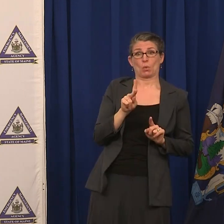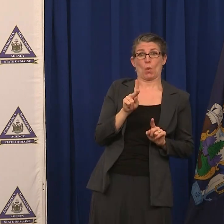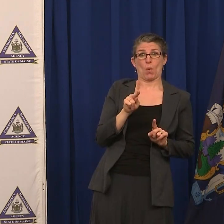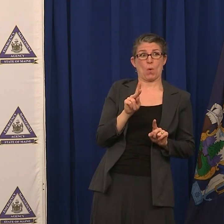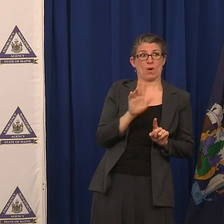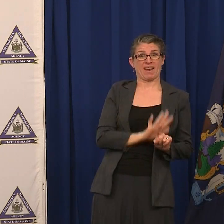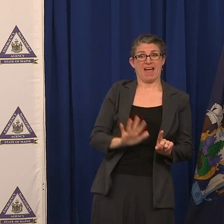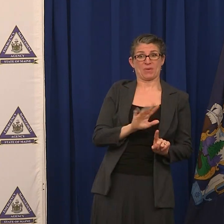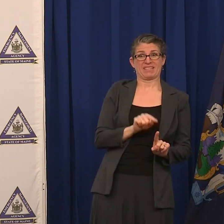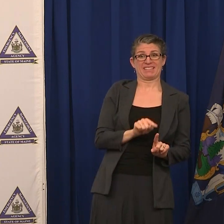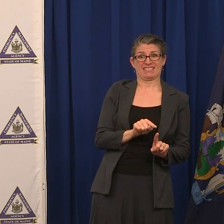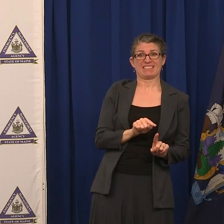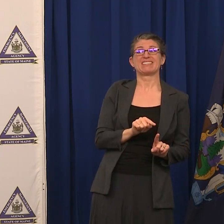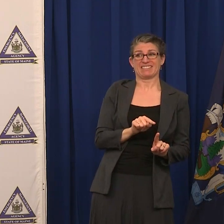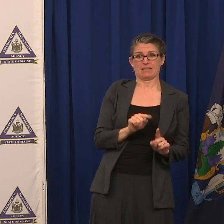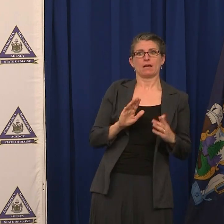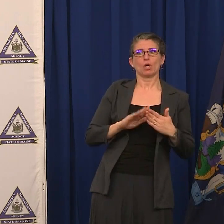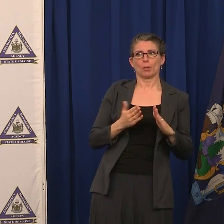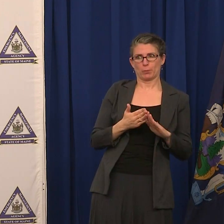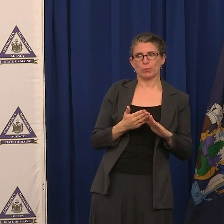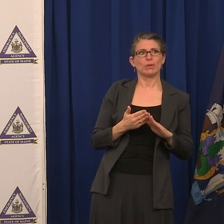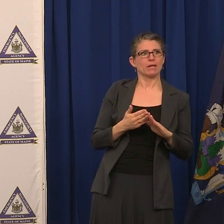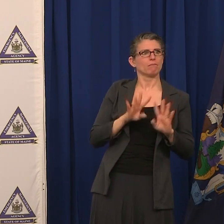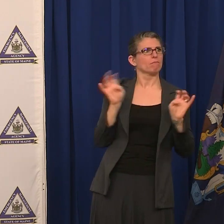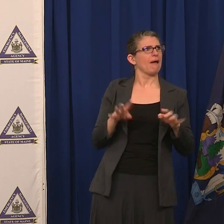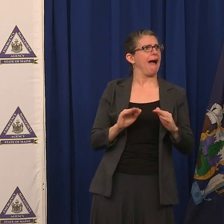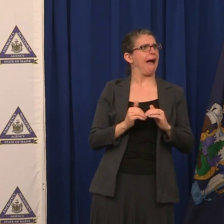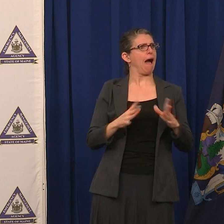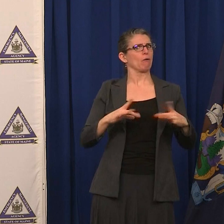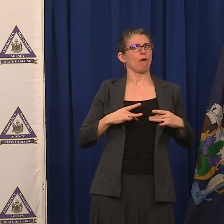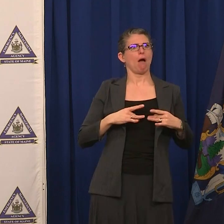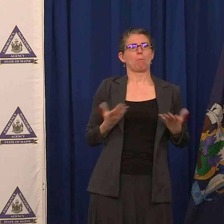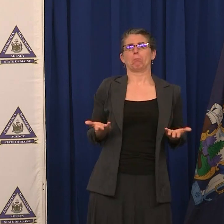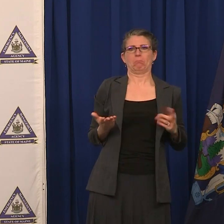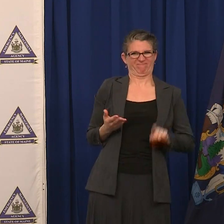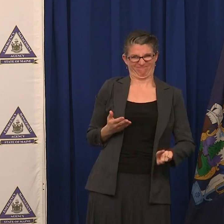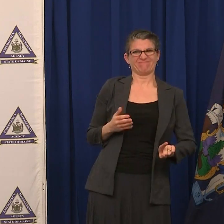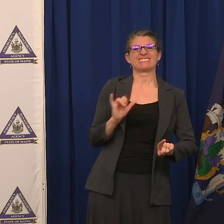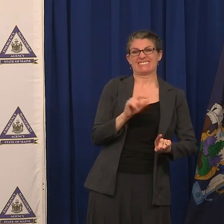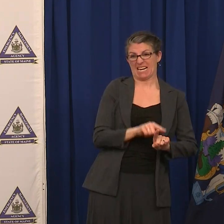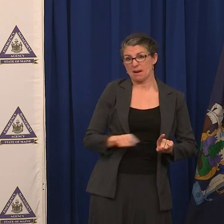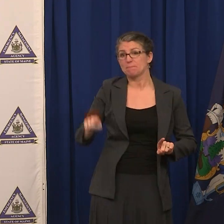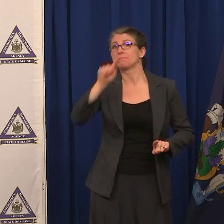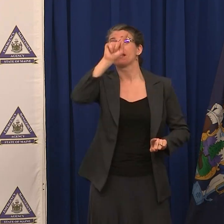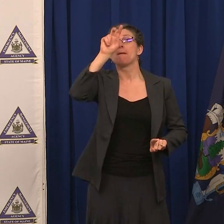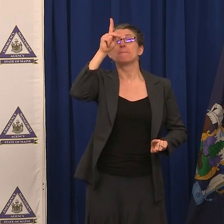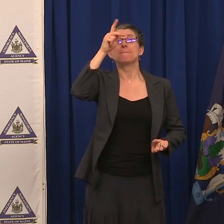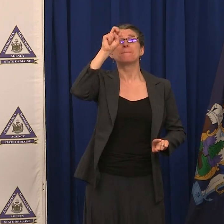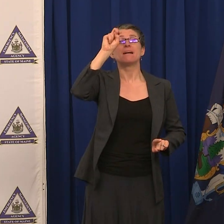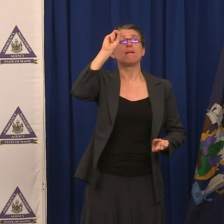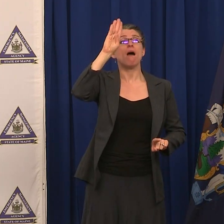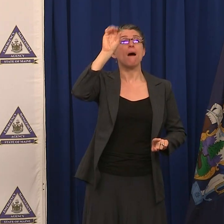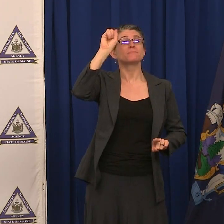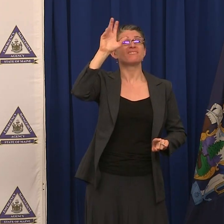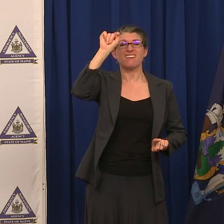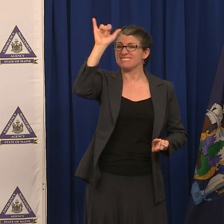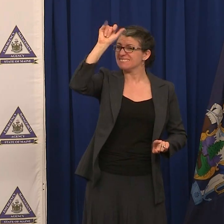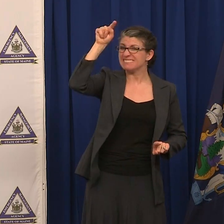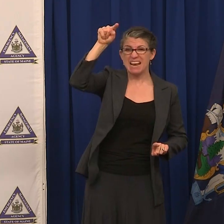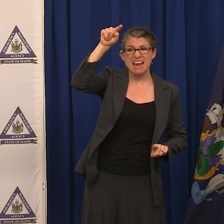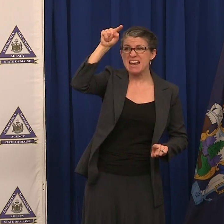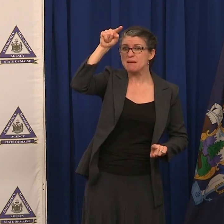example, now 12 cases in Penobscot County, and our investigators are looking to see whether they have detected evidence of